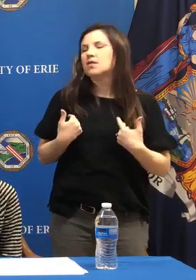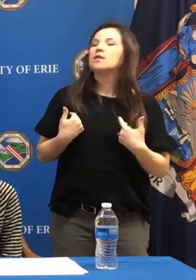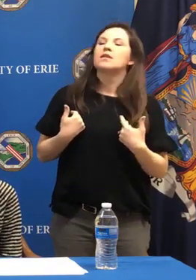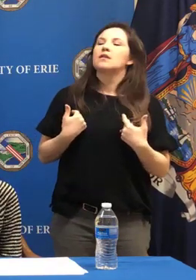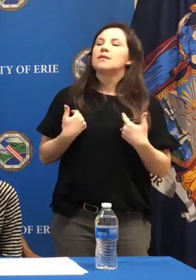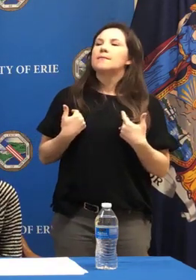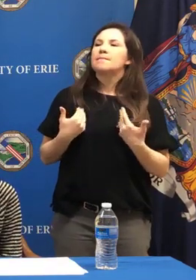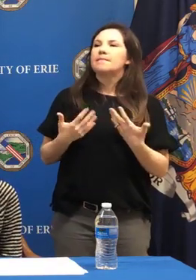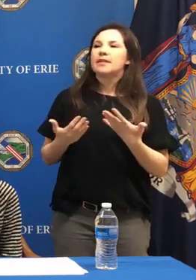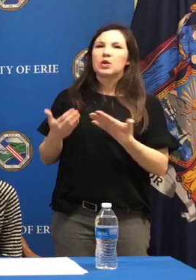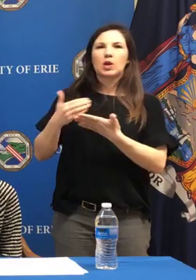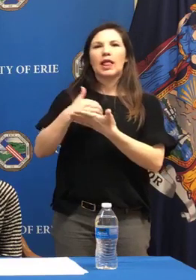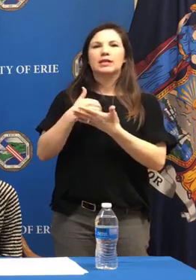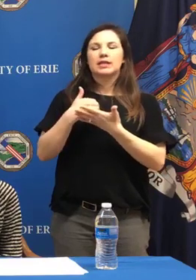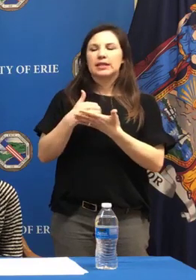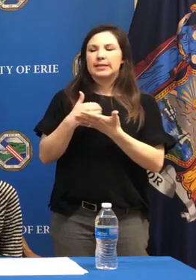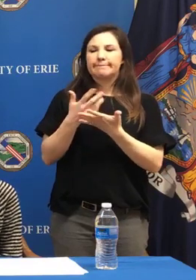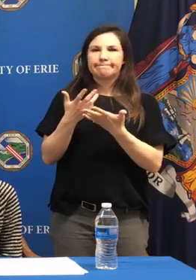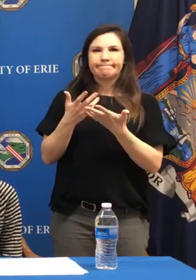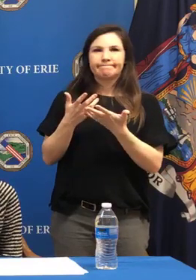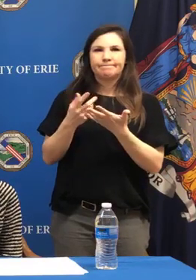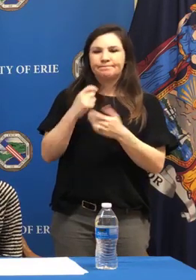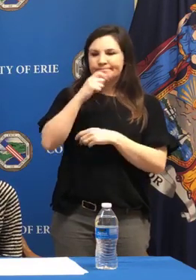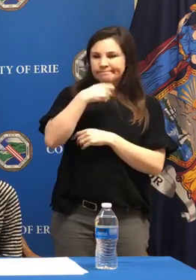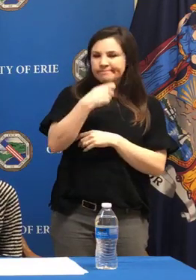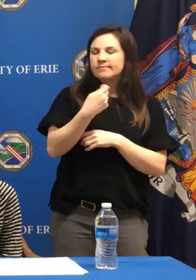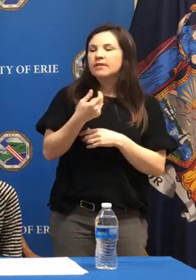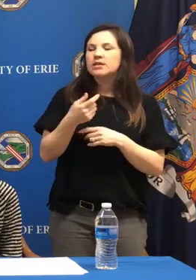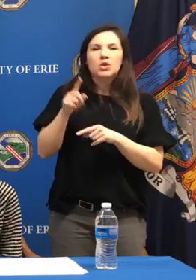that are collecting specimens. So they're